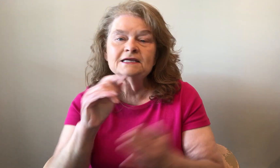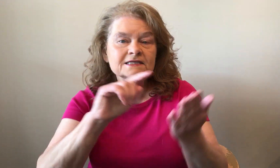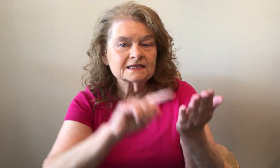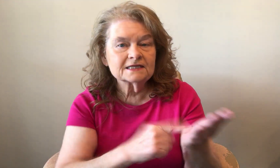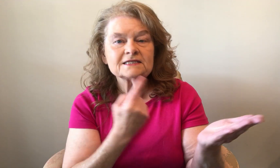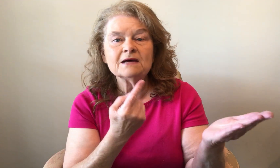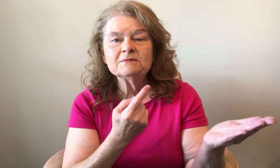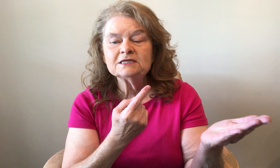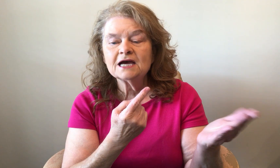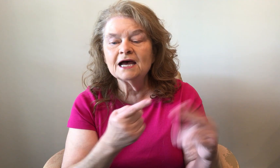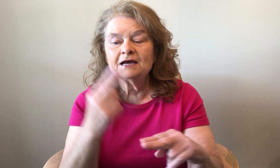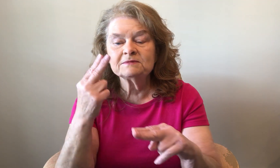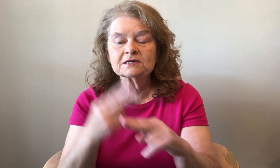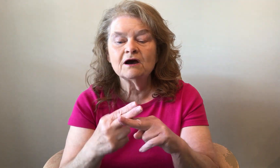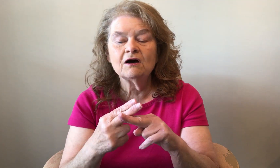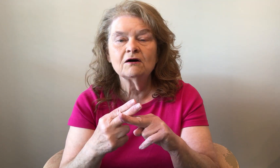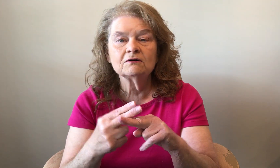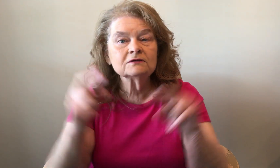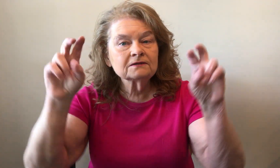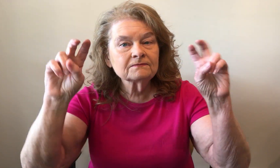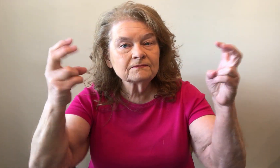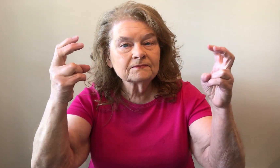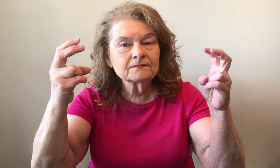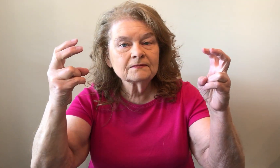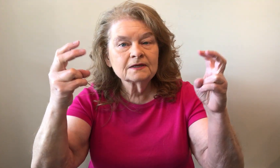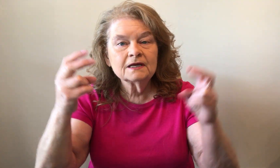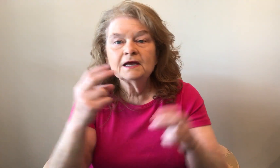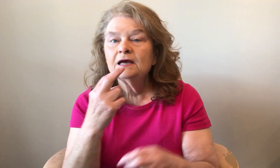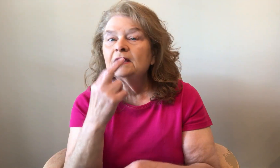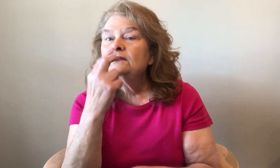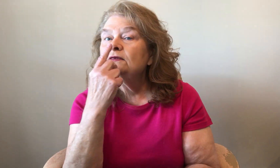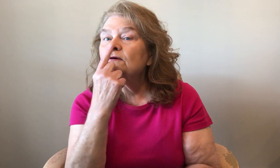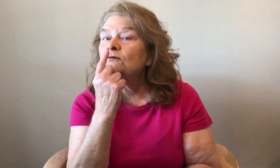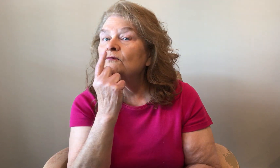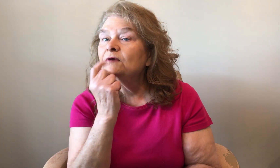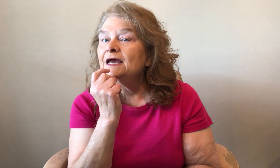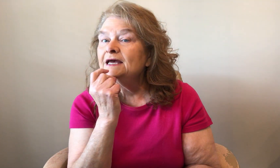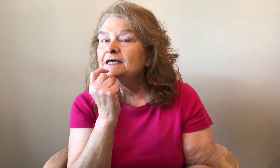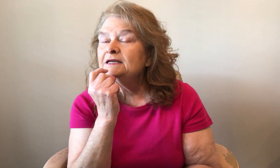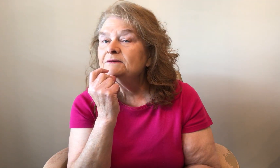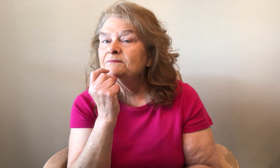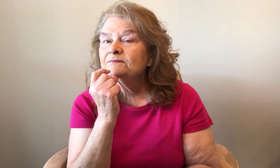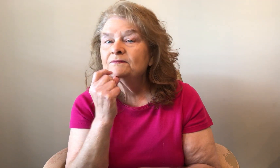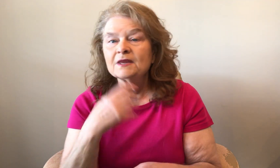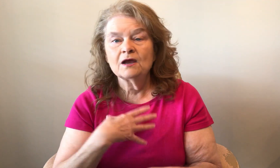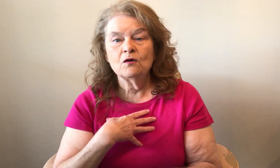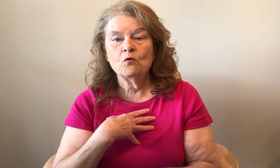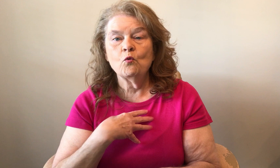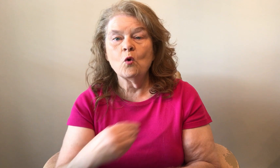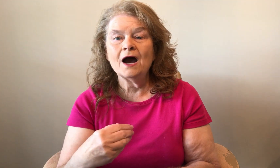is sometimes called the red,